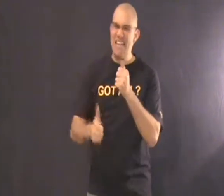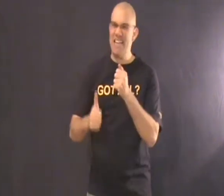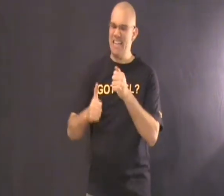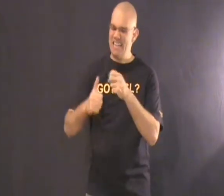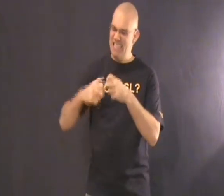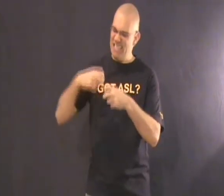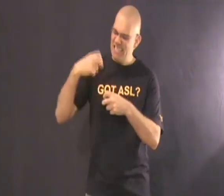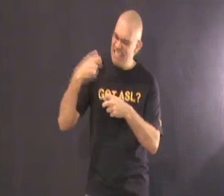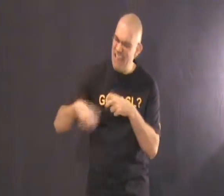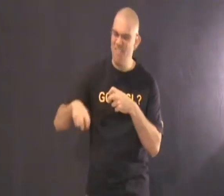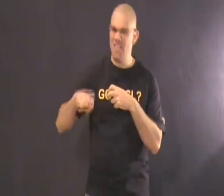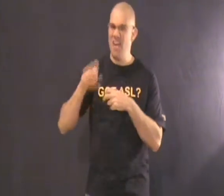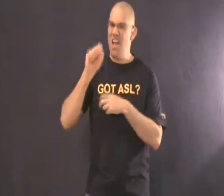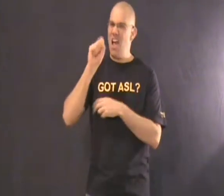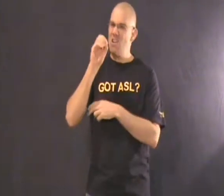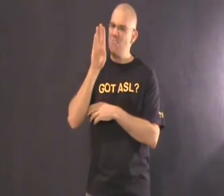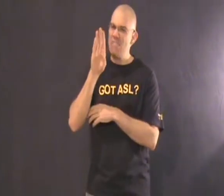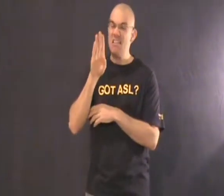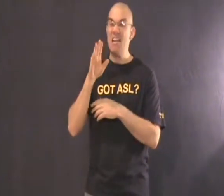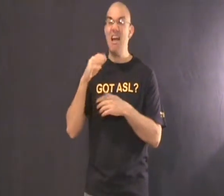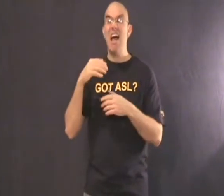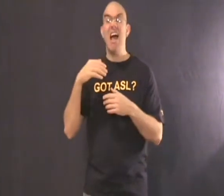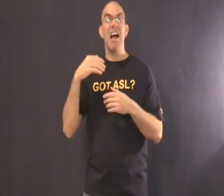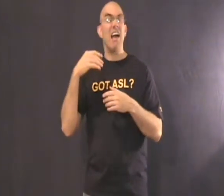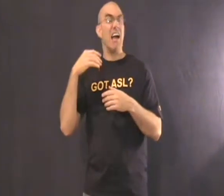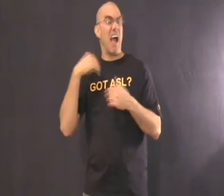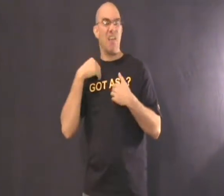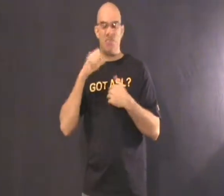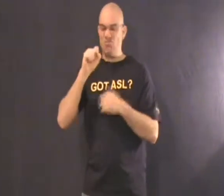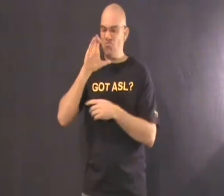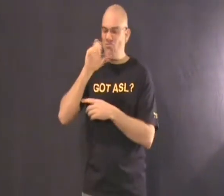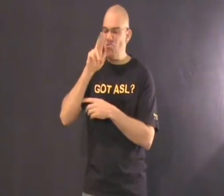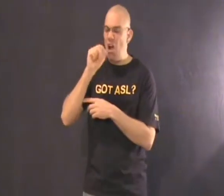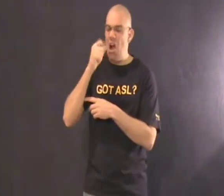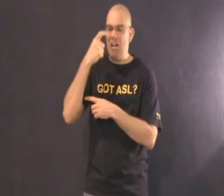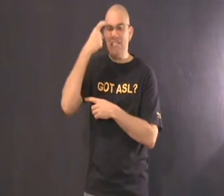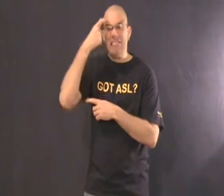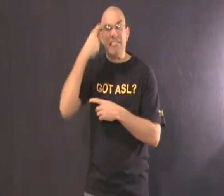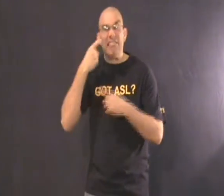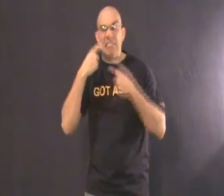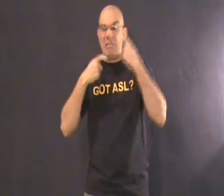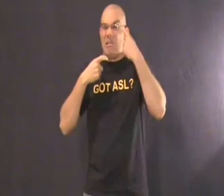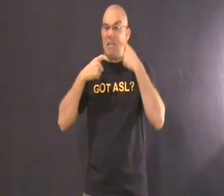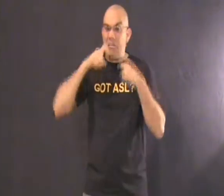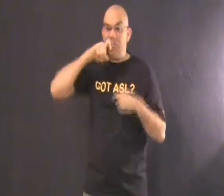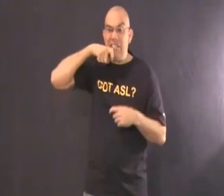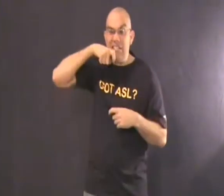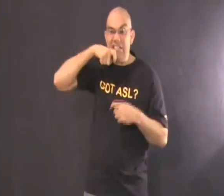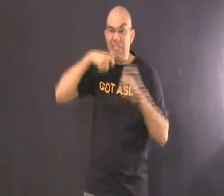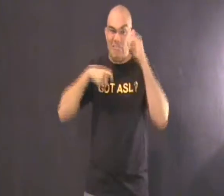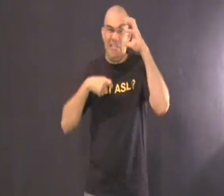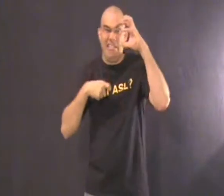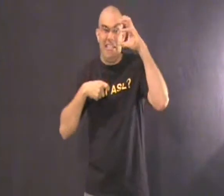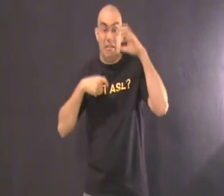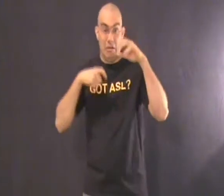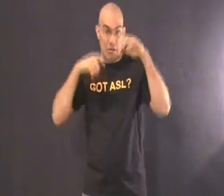This cat was mean, nasty, a tough son of a bitch. He had scars all over his